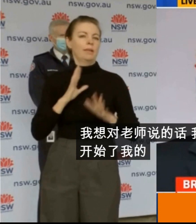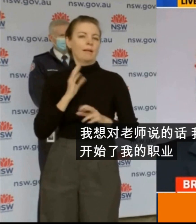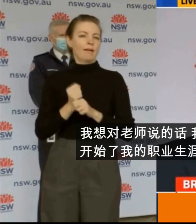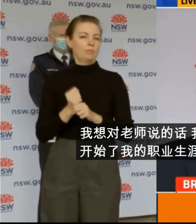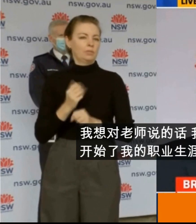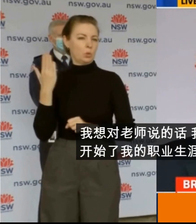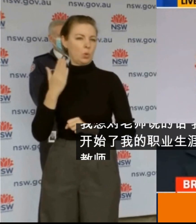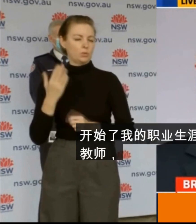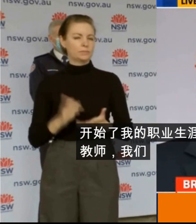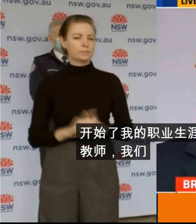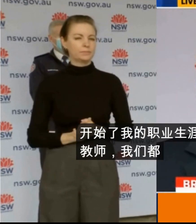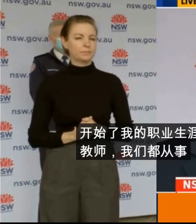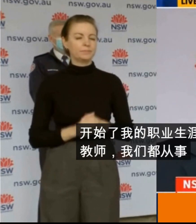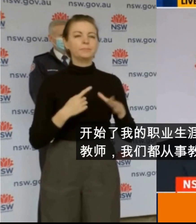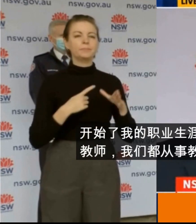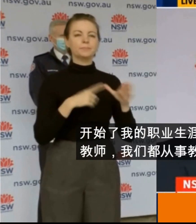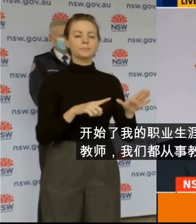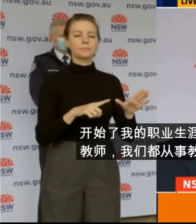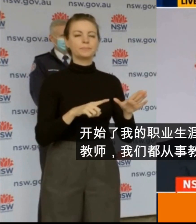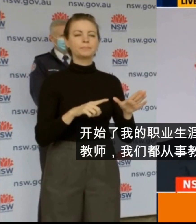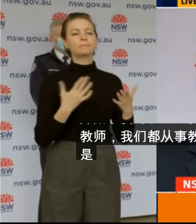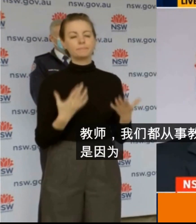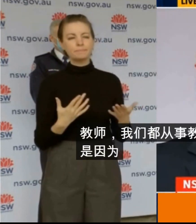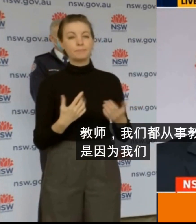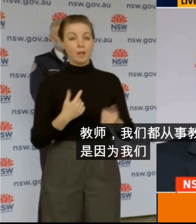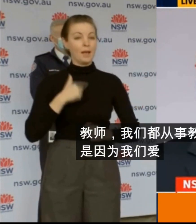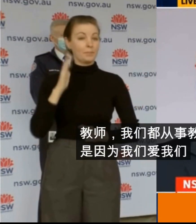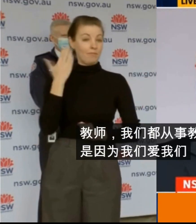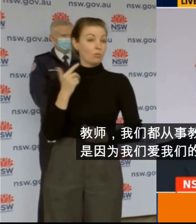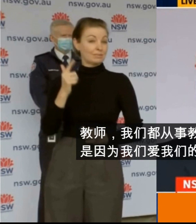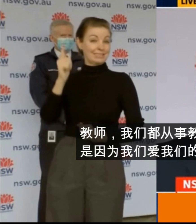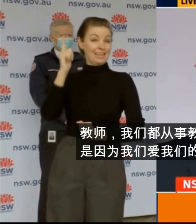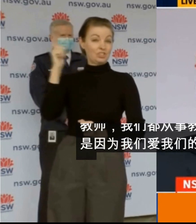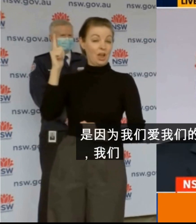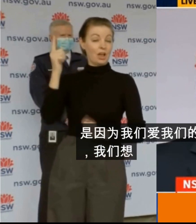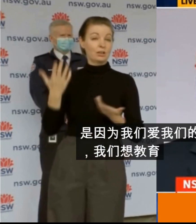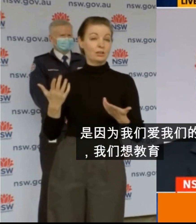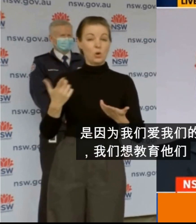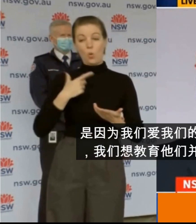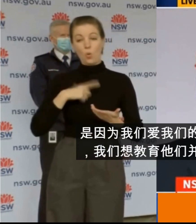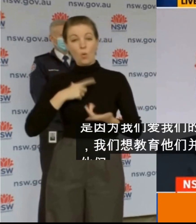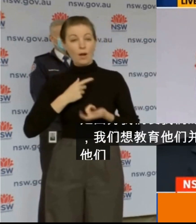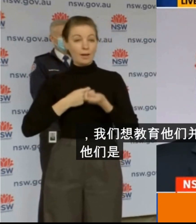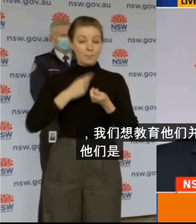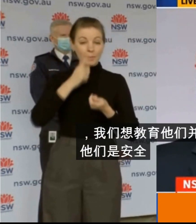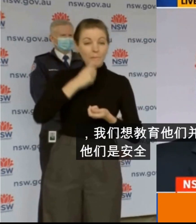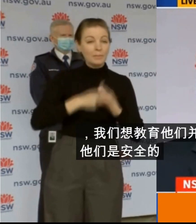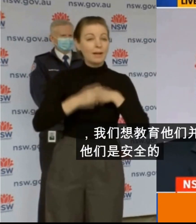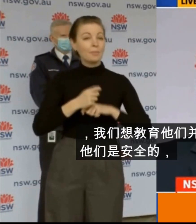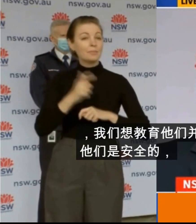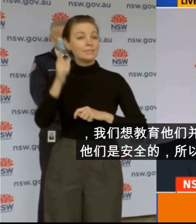started my professional life as a teacher, and the one thing we all go into teaching for is because we love our kids and we want to educate them and keep them